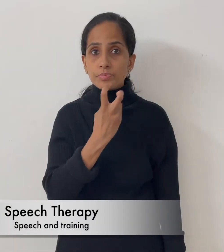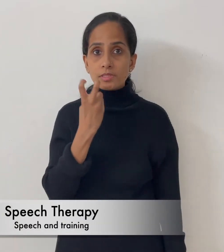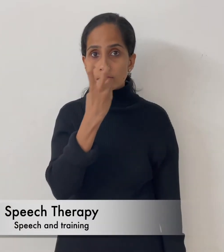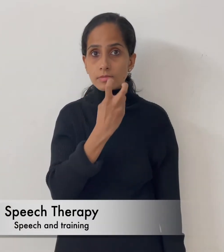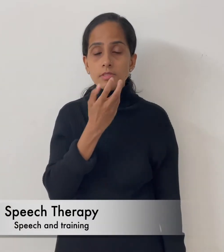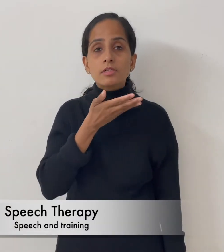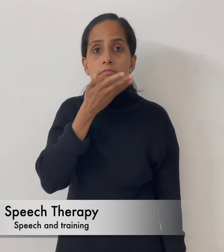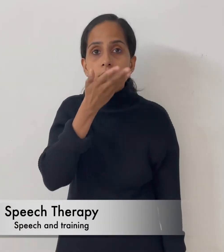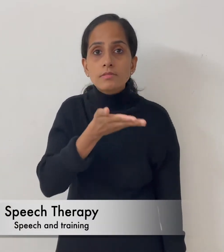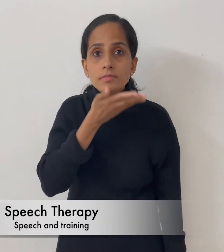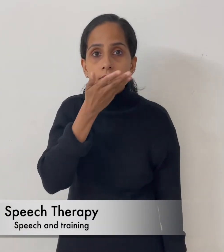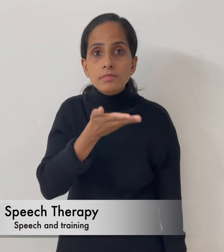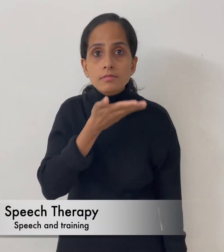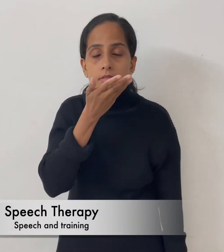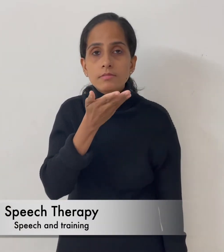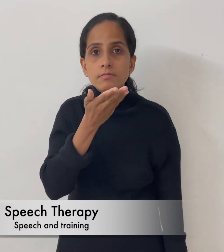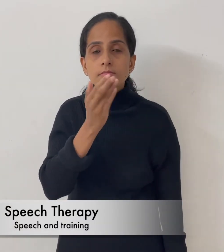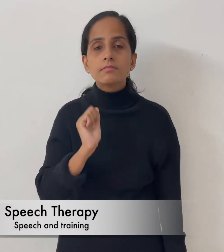Speech therapy.